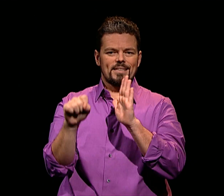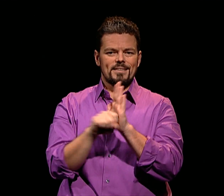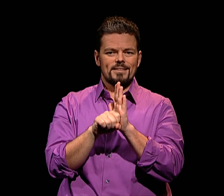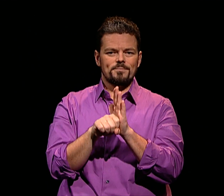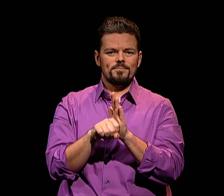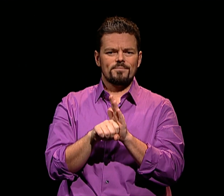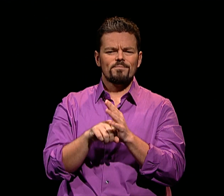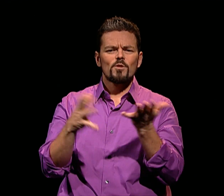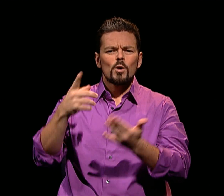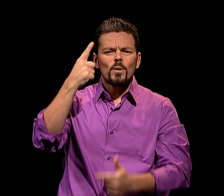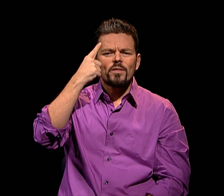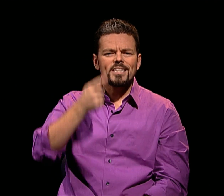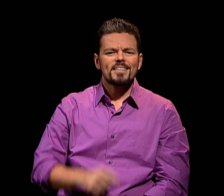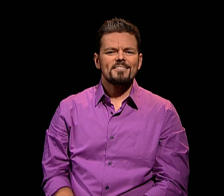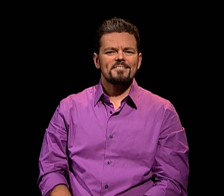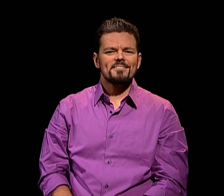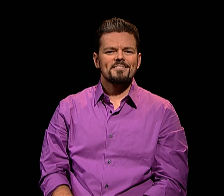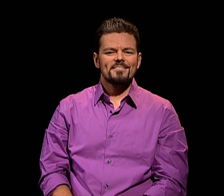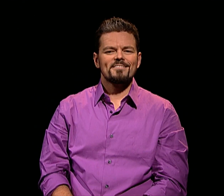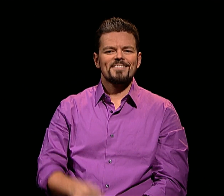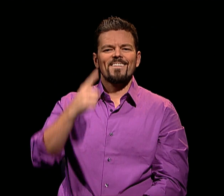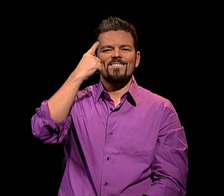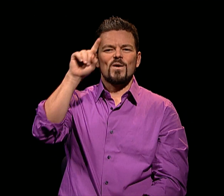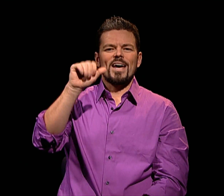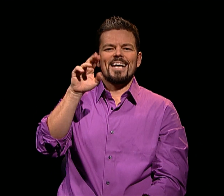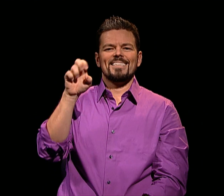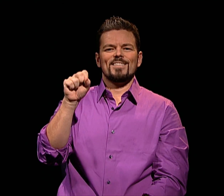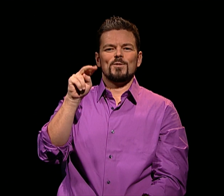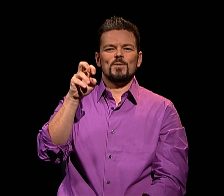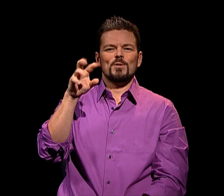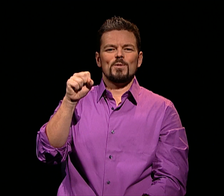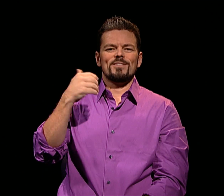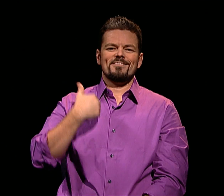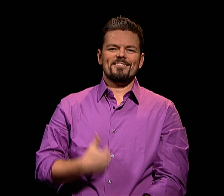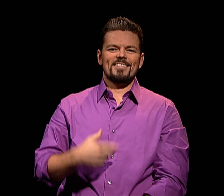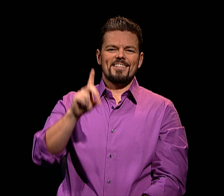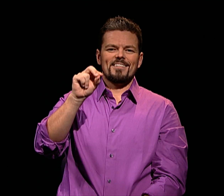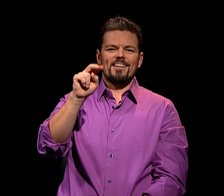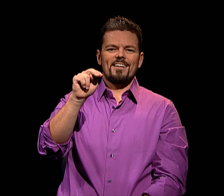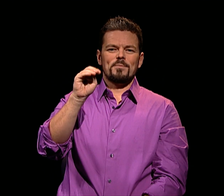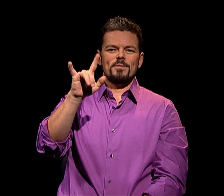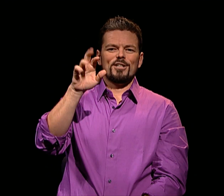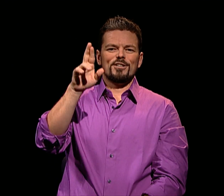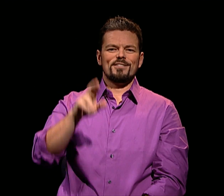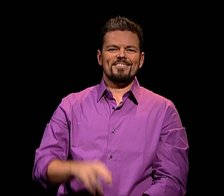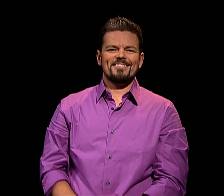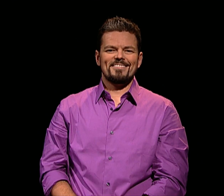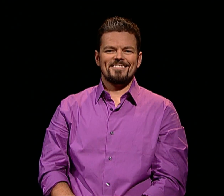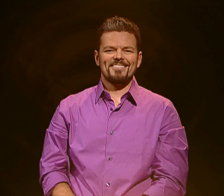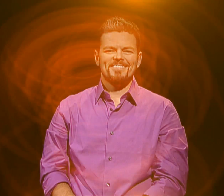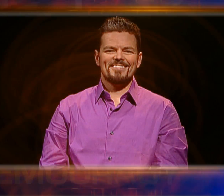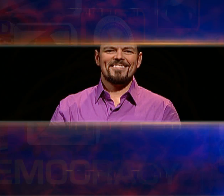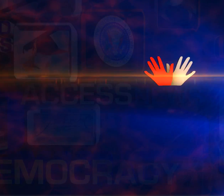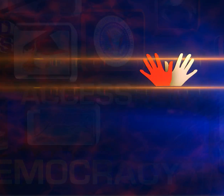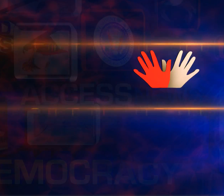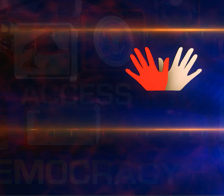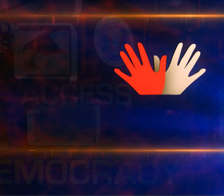.us for United States. What do you think? For Access News, I'm Don